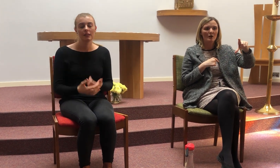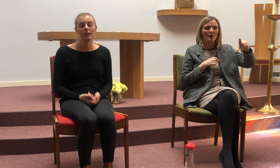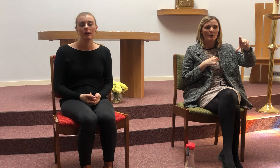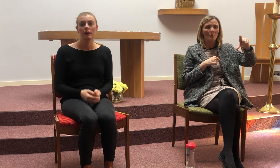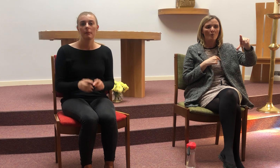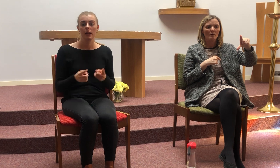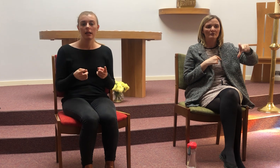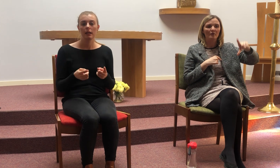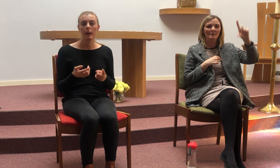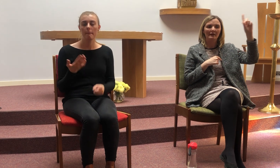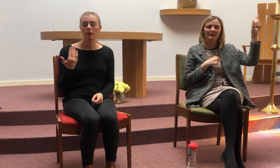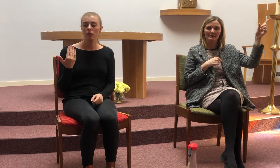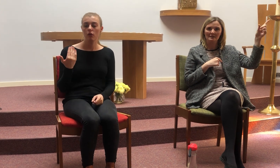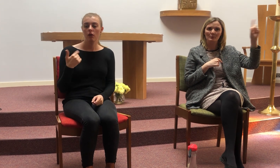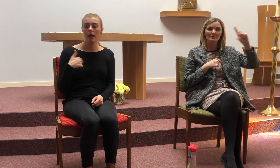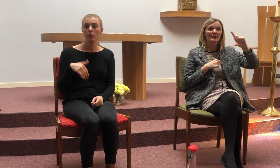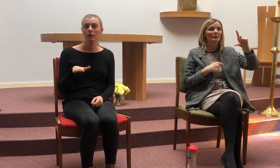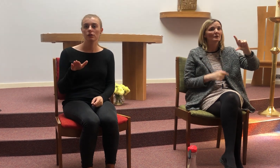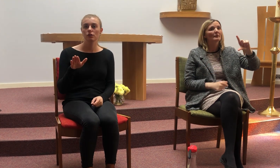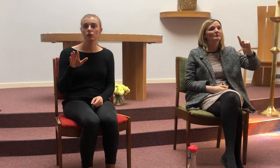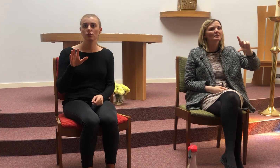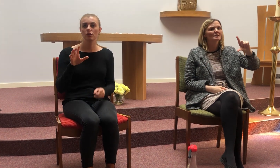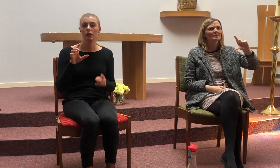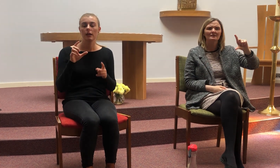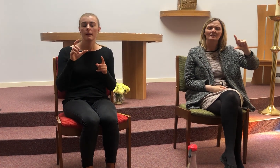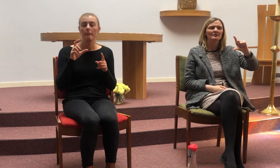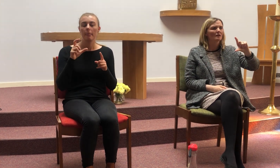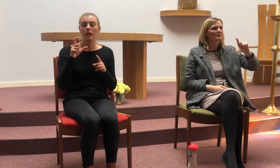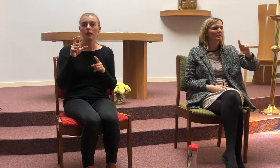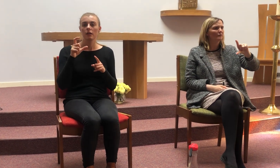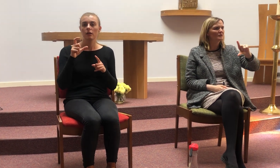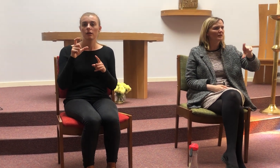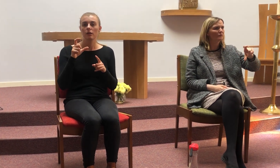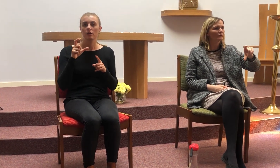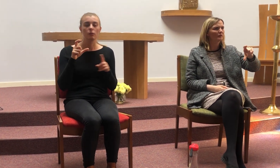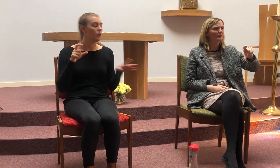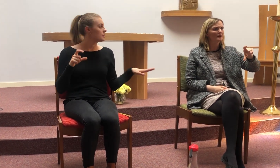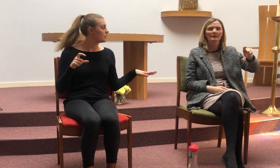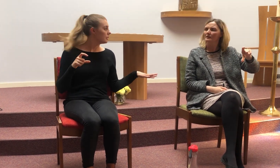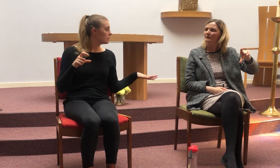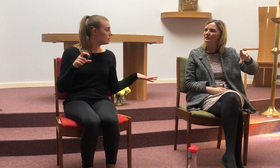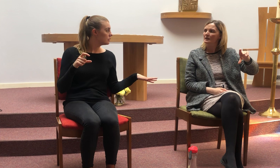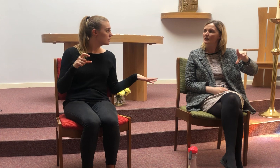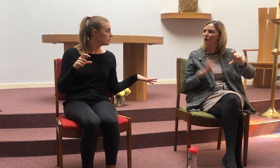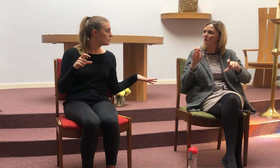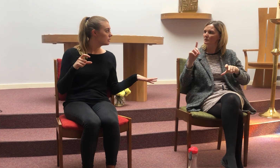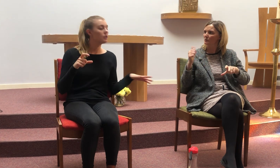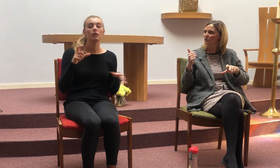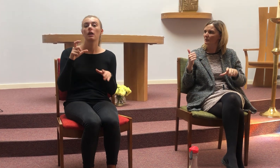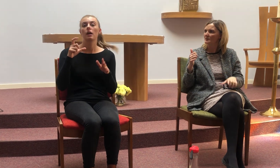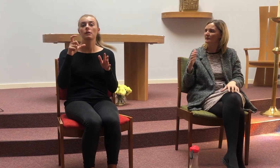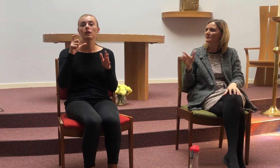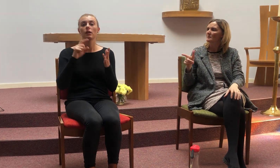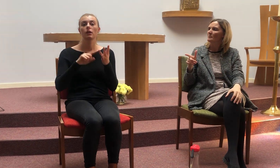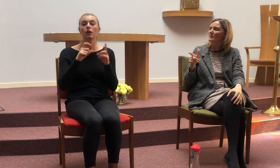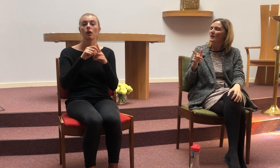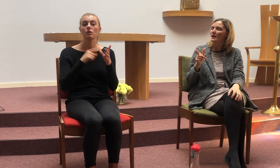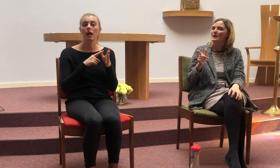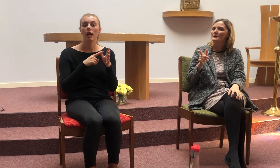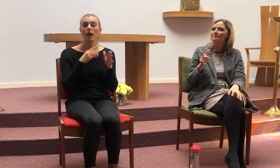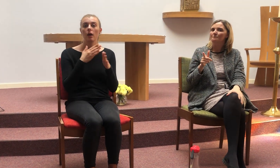presenters is from England, but was telling me about is it called Deaf for Deaf? What was it you were on? A CODA workshop, sorry.